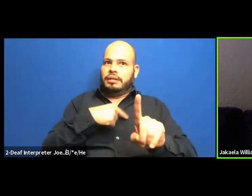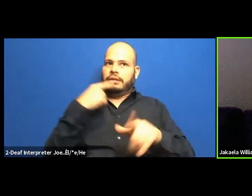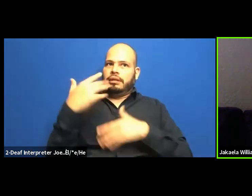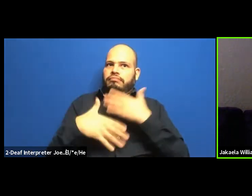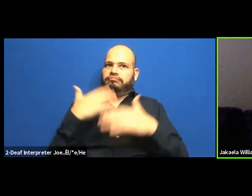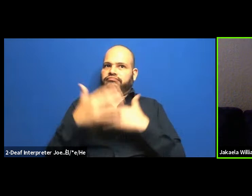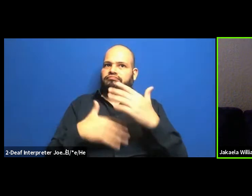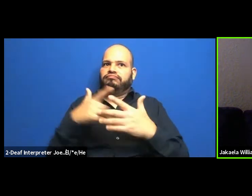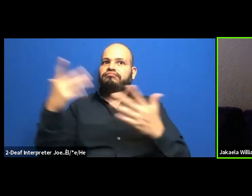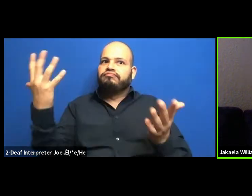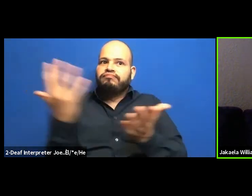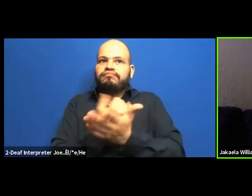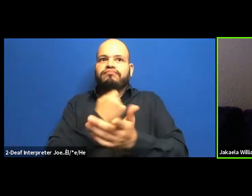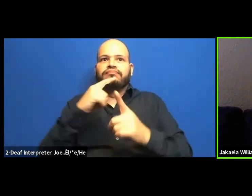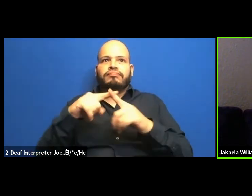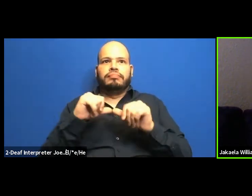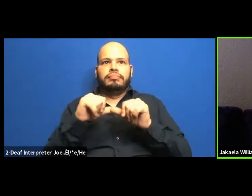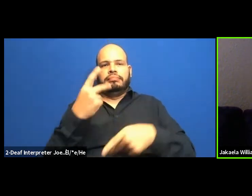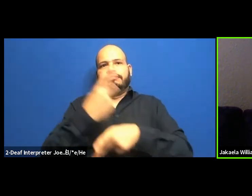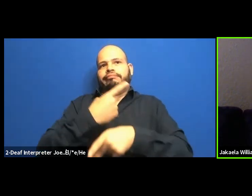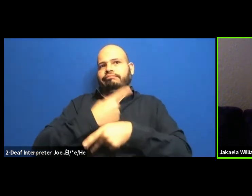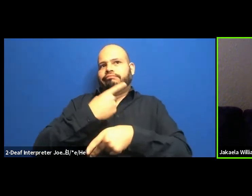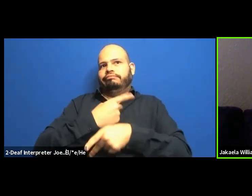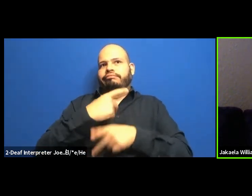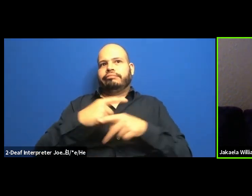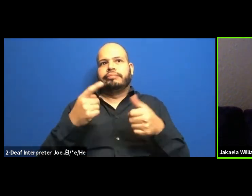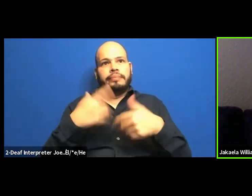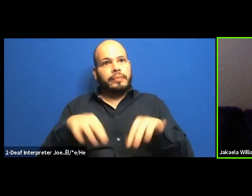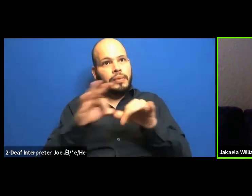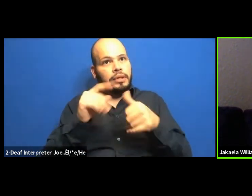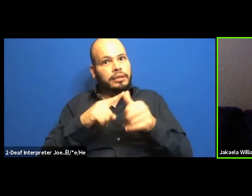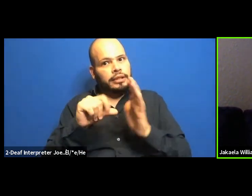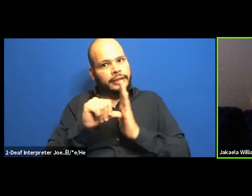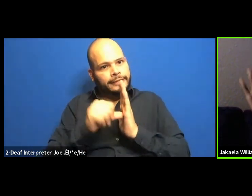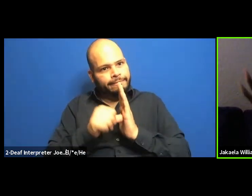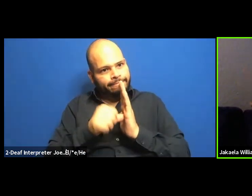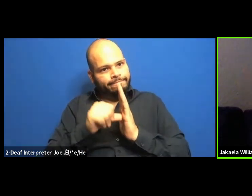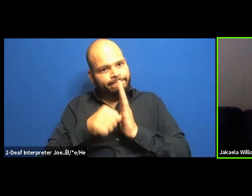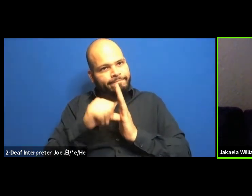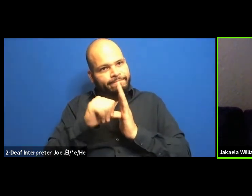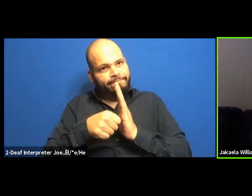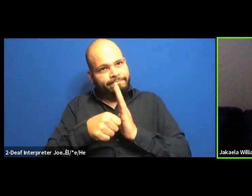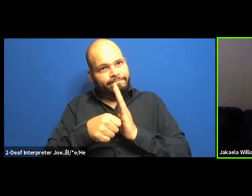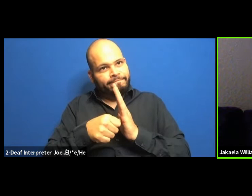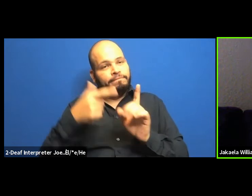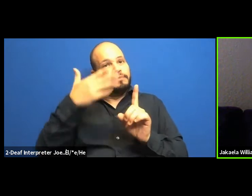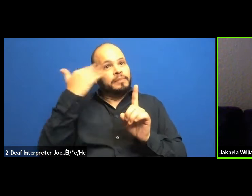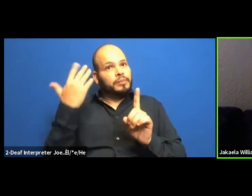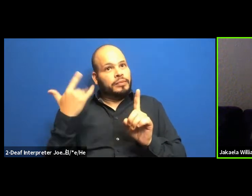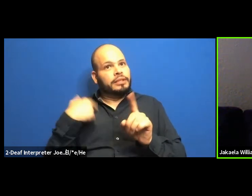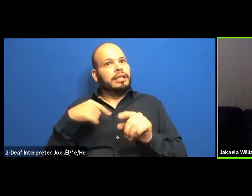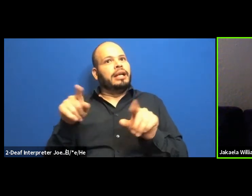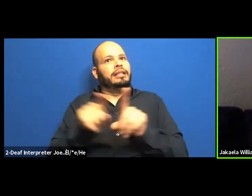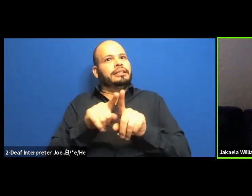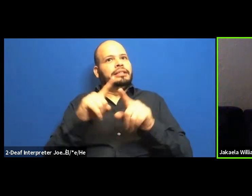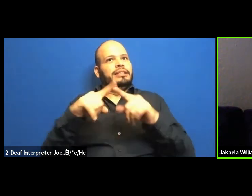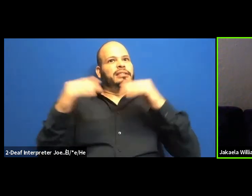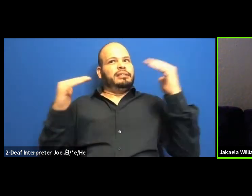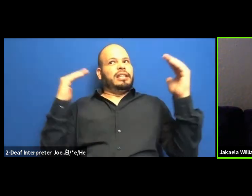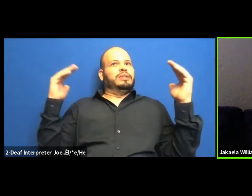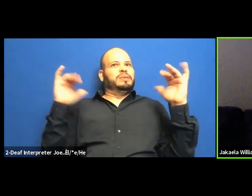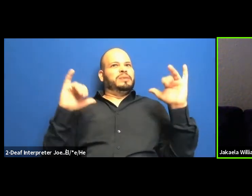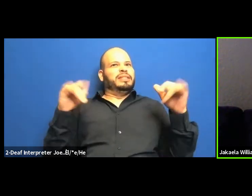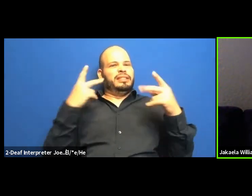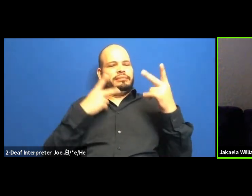people doing a similar work as me, but they don't necessarily have, I'm also guilty of this, they don't necessarily have